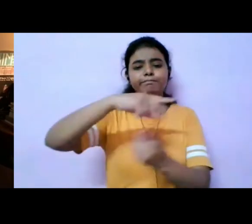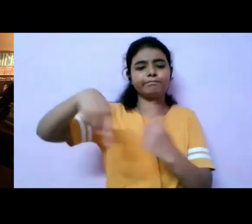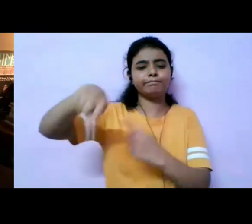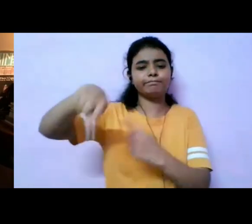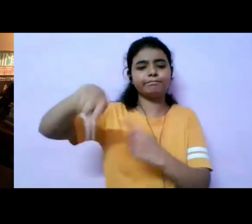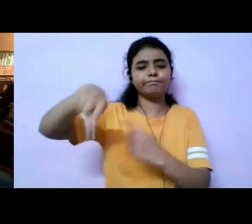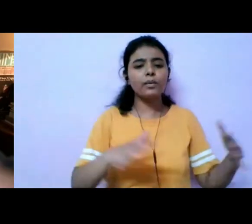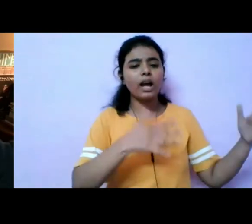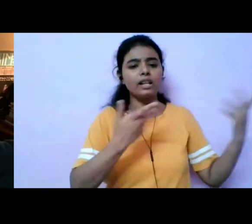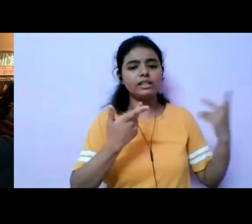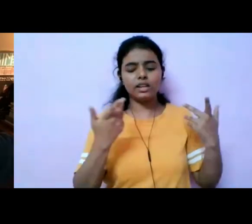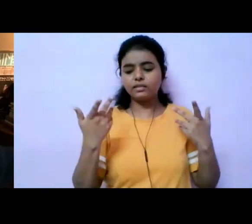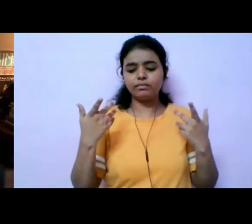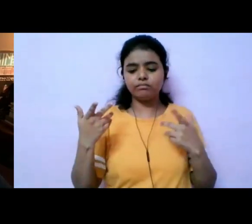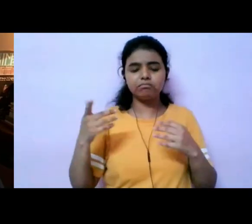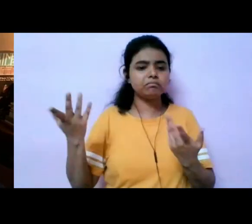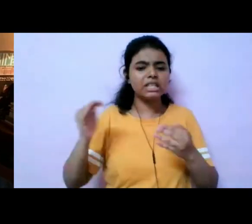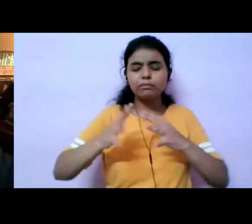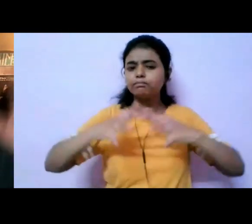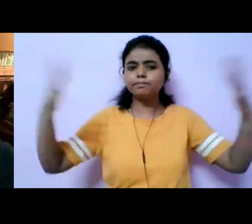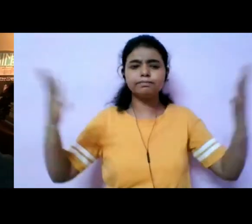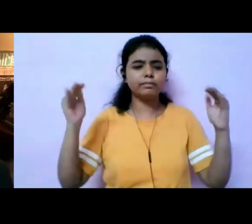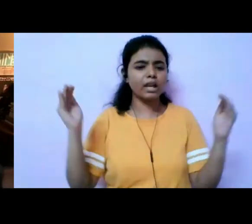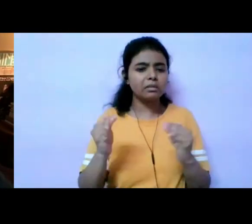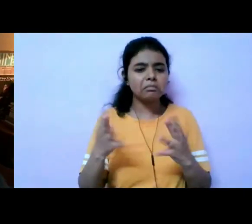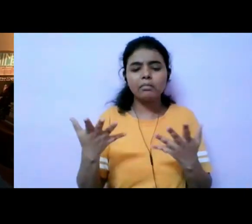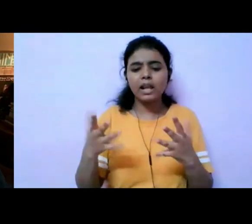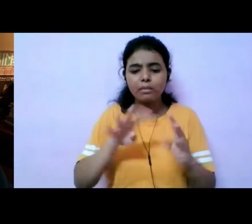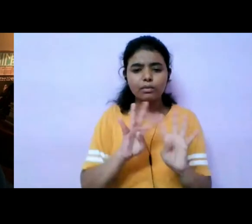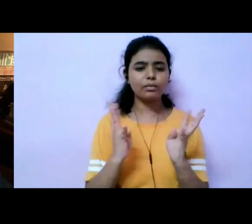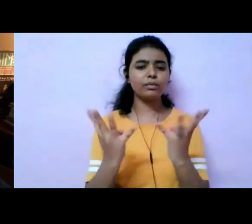low, wide, small, very large.